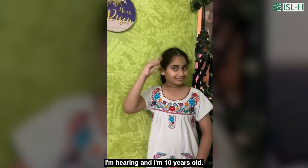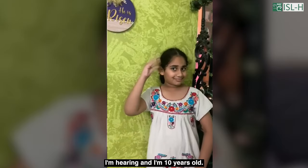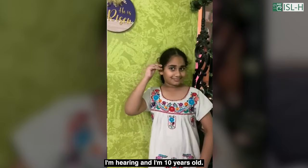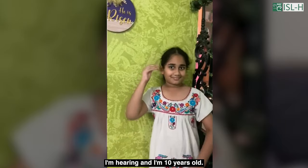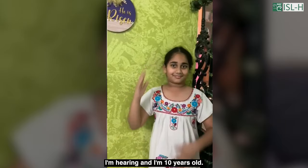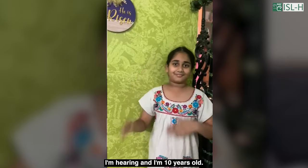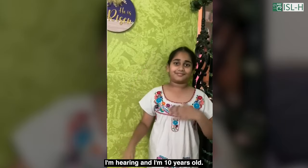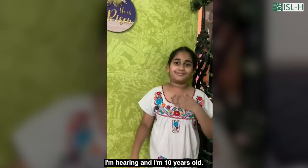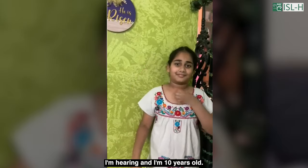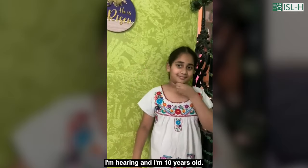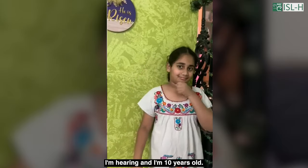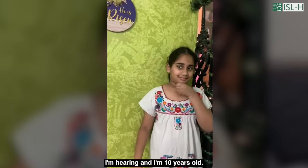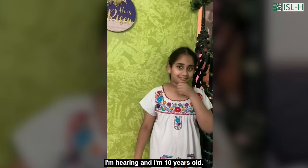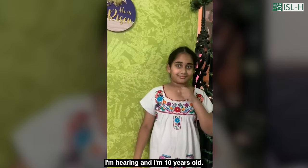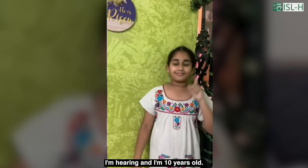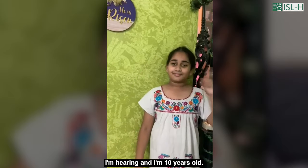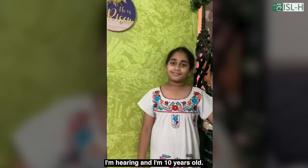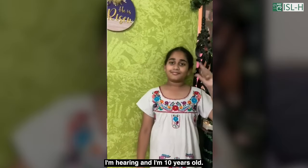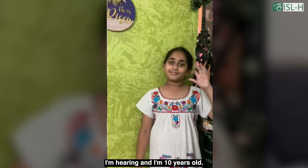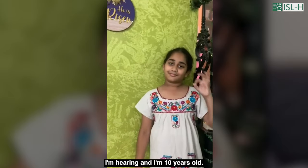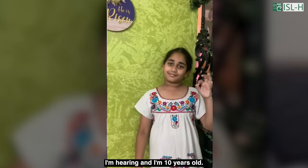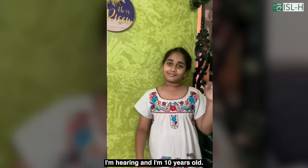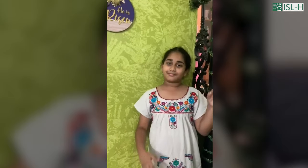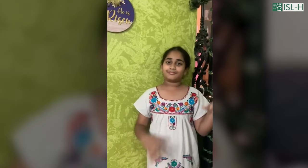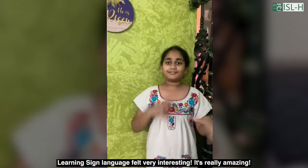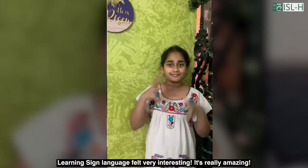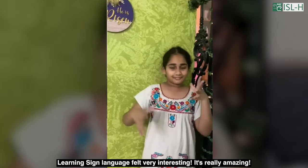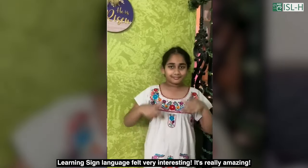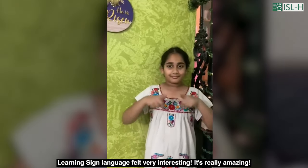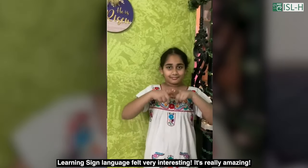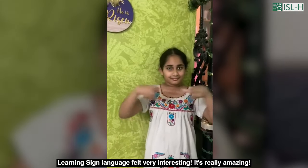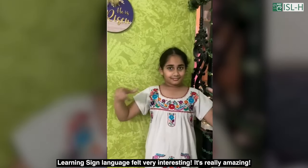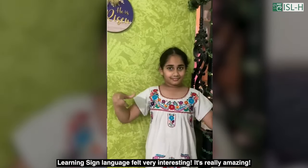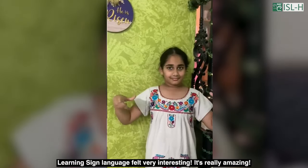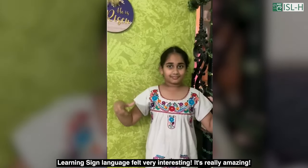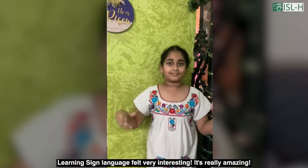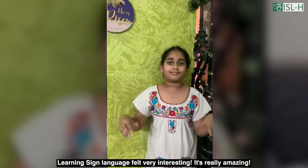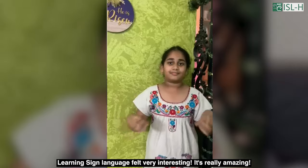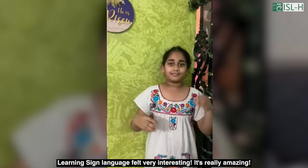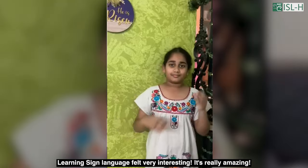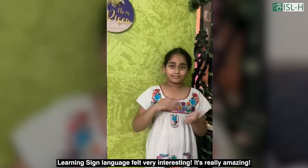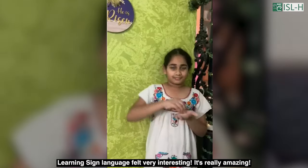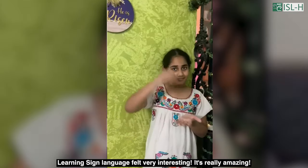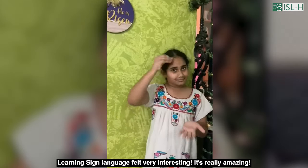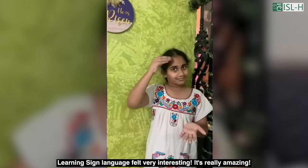old. Learning sign language felt very interesting.